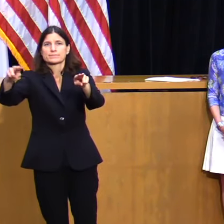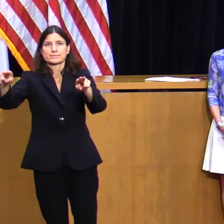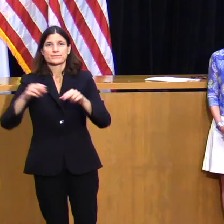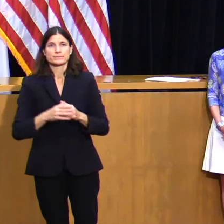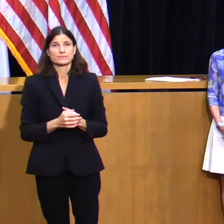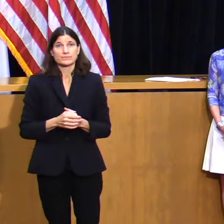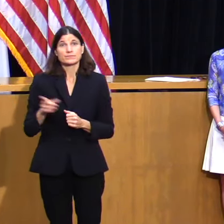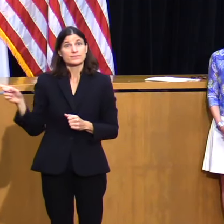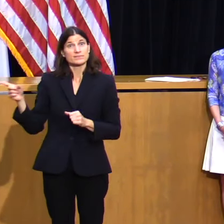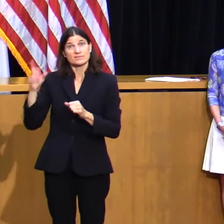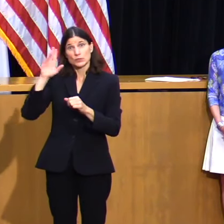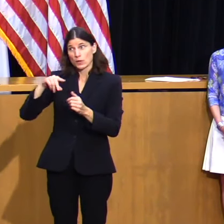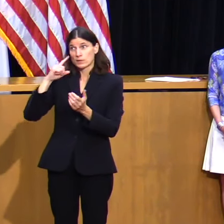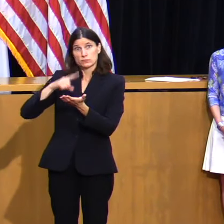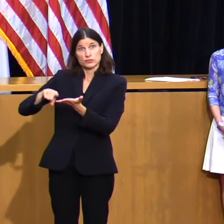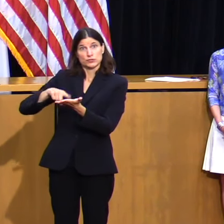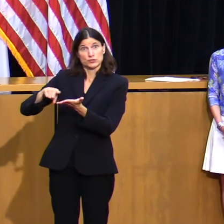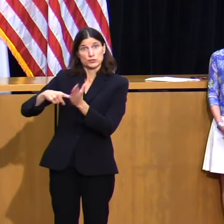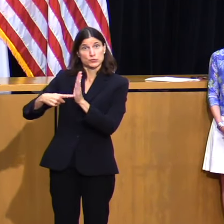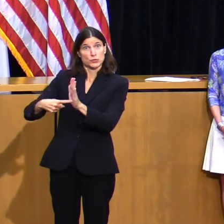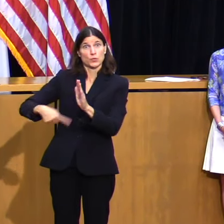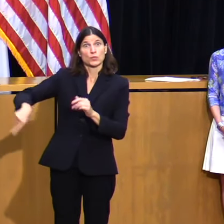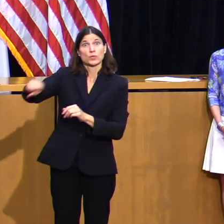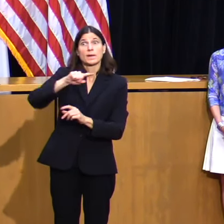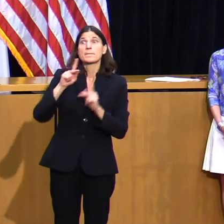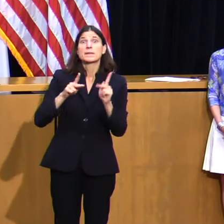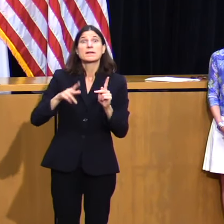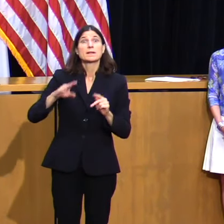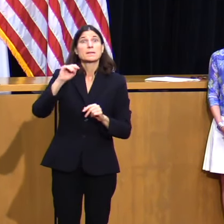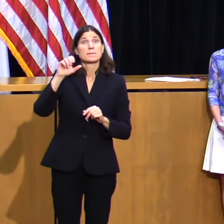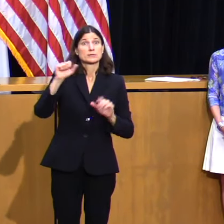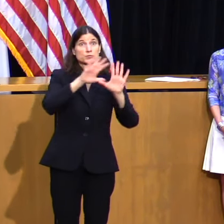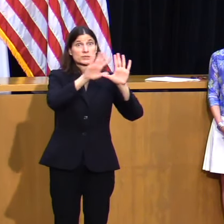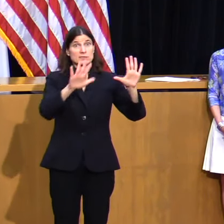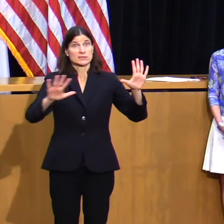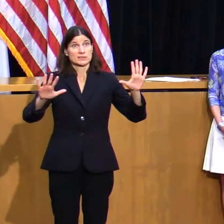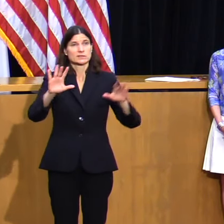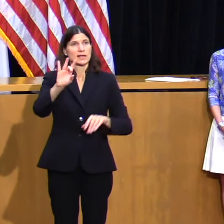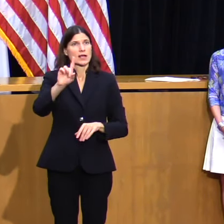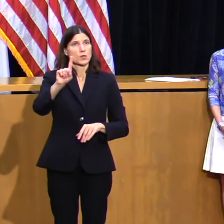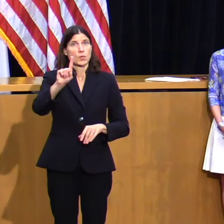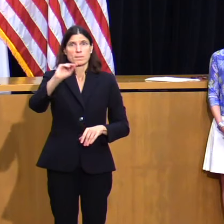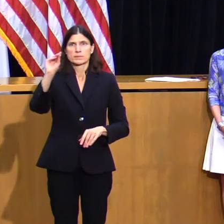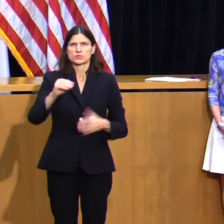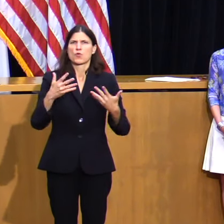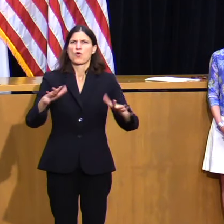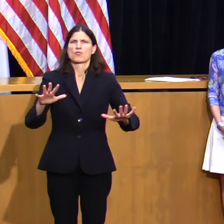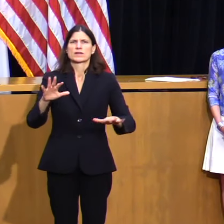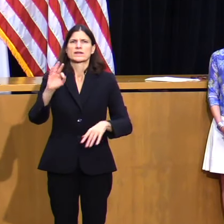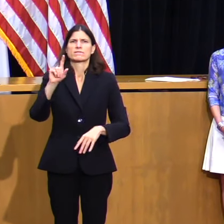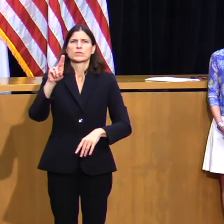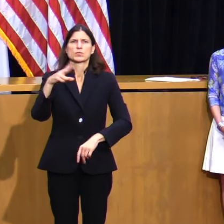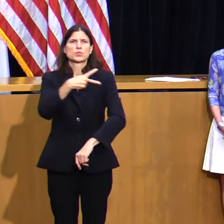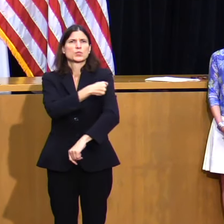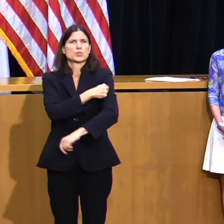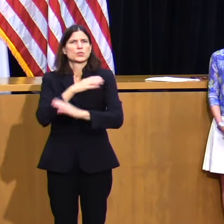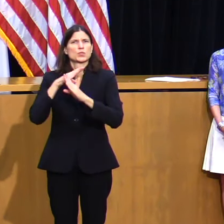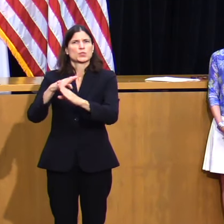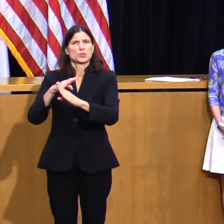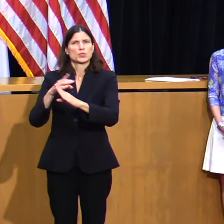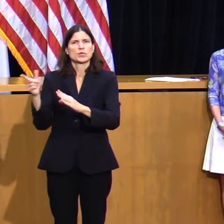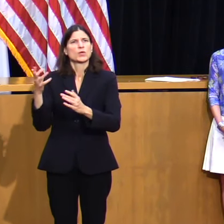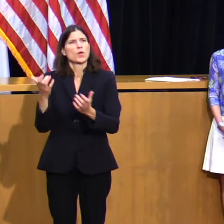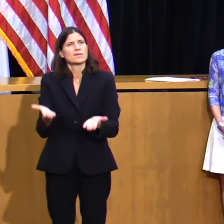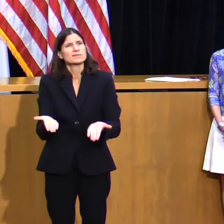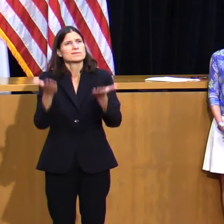I think our view on it is pushing that number up higher would be a good thing. Getting the